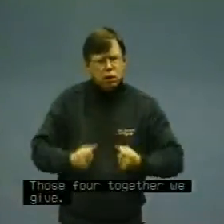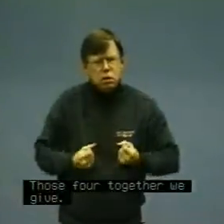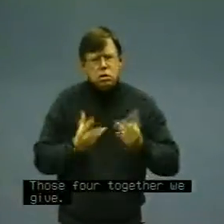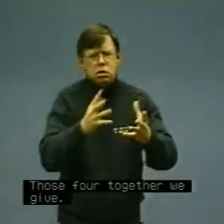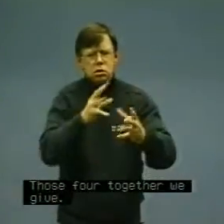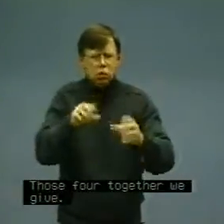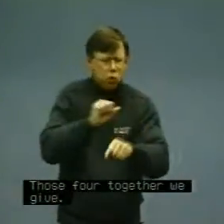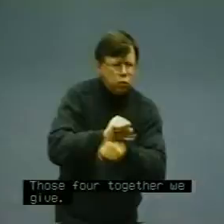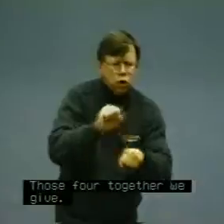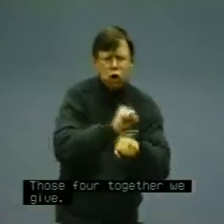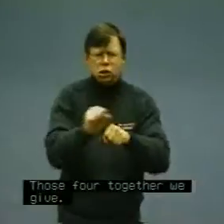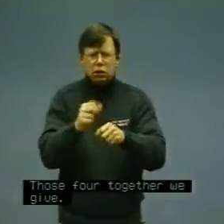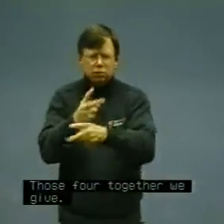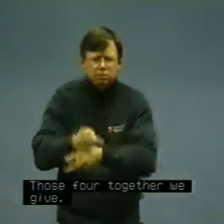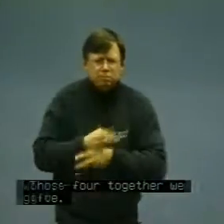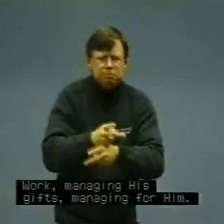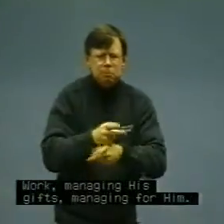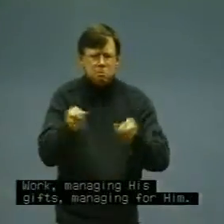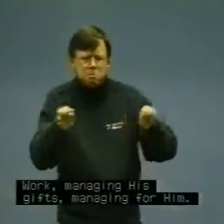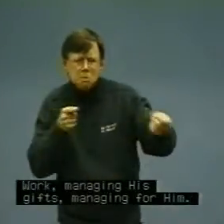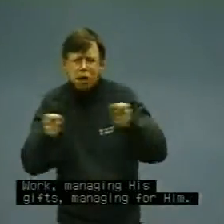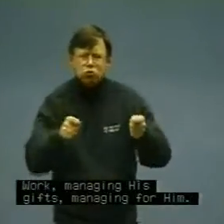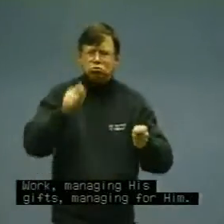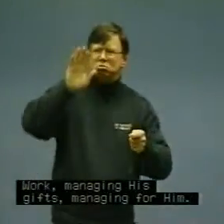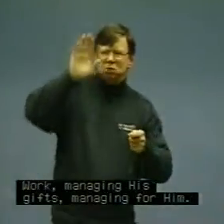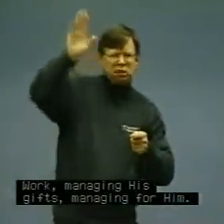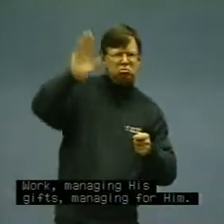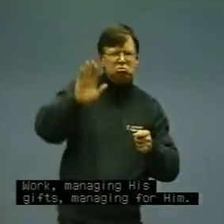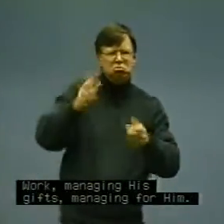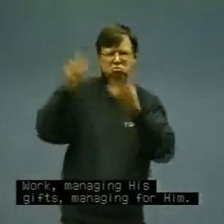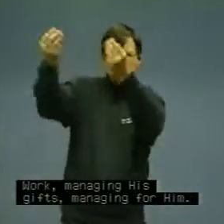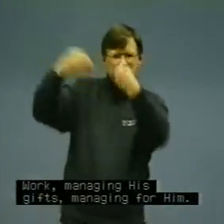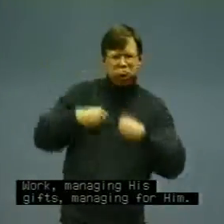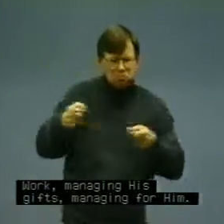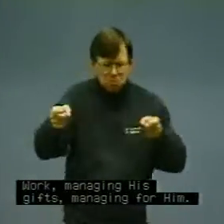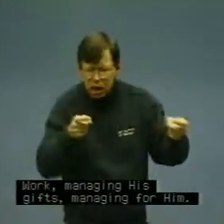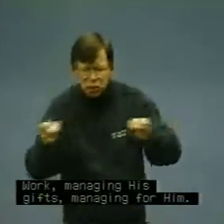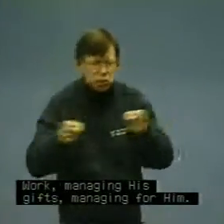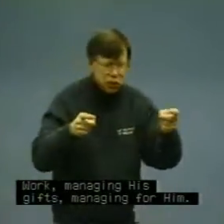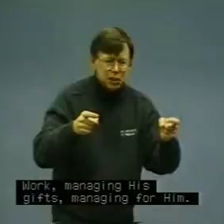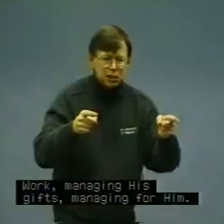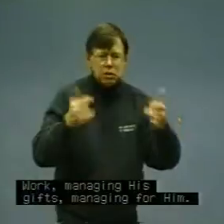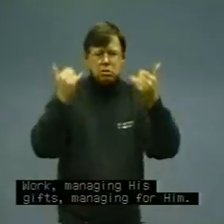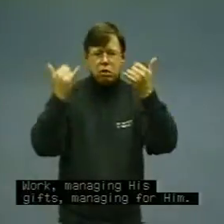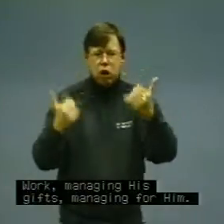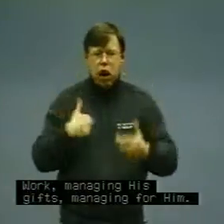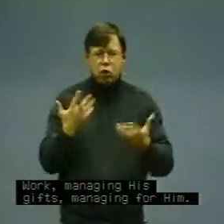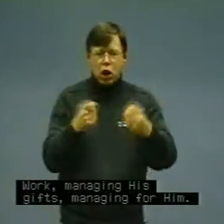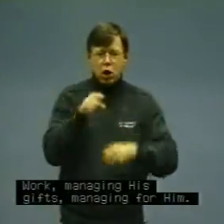These four together we give. Work, managing His gifts, managing for Him.